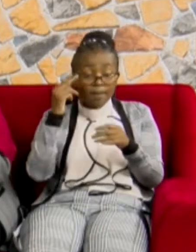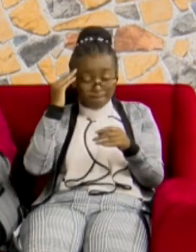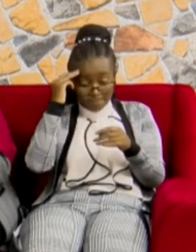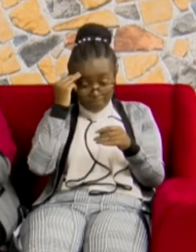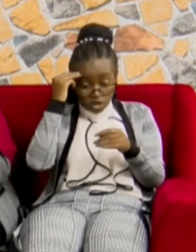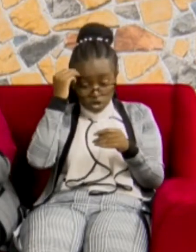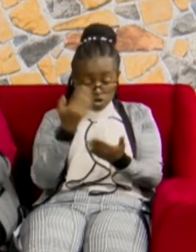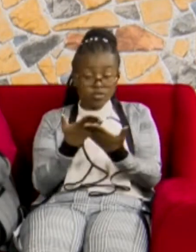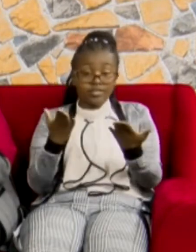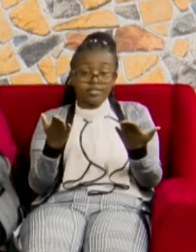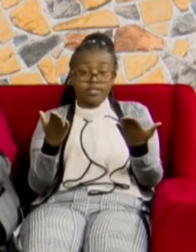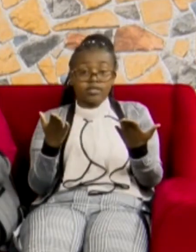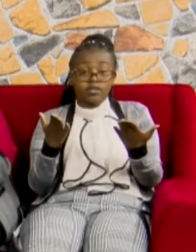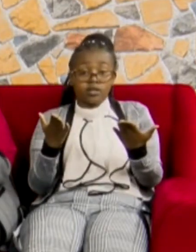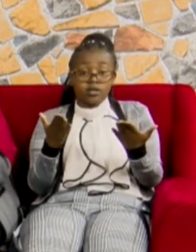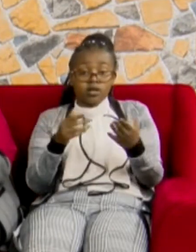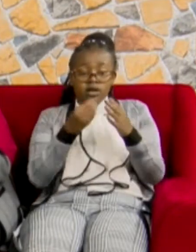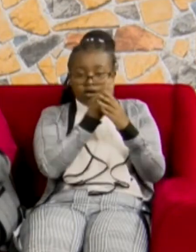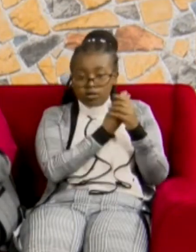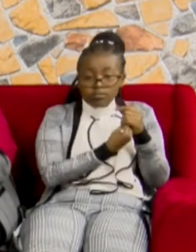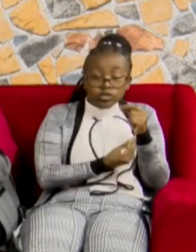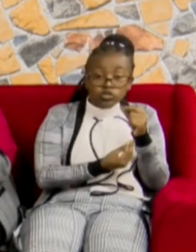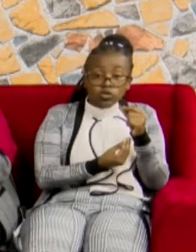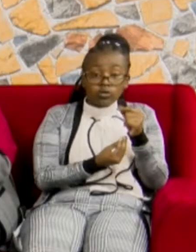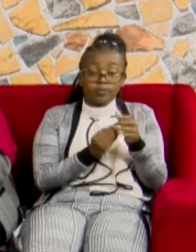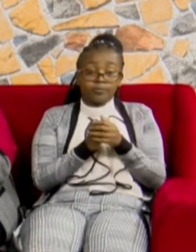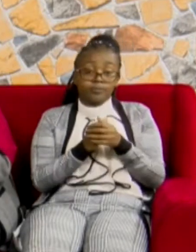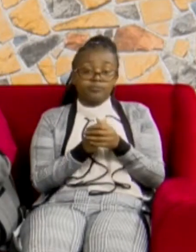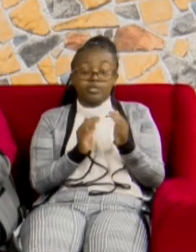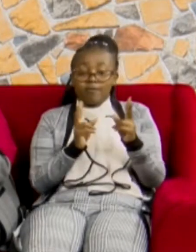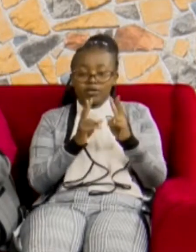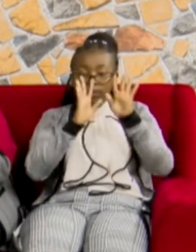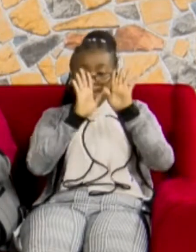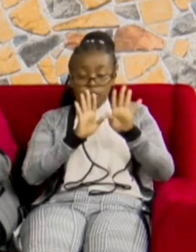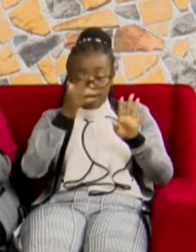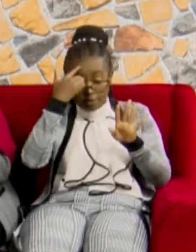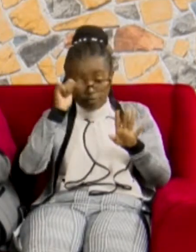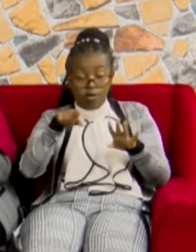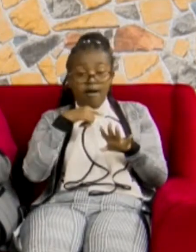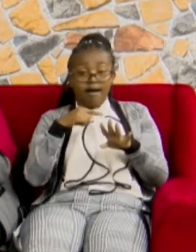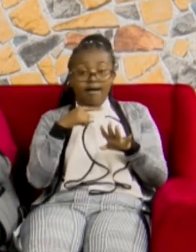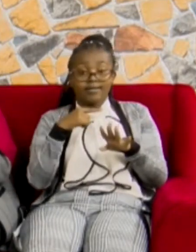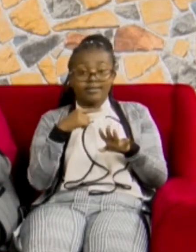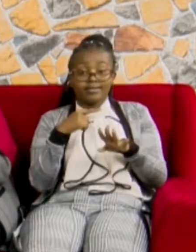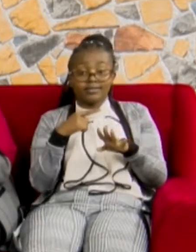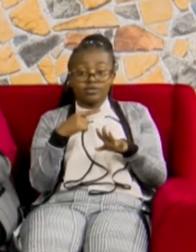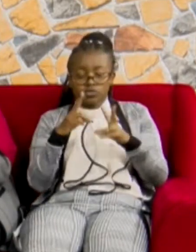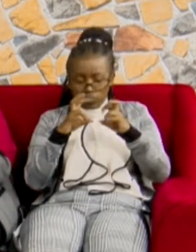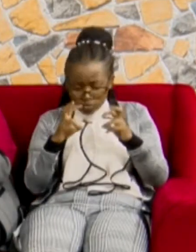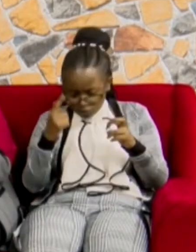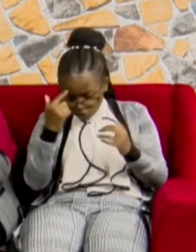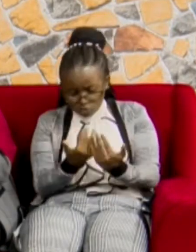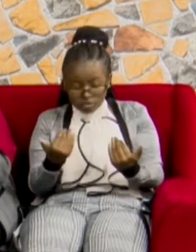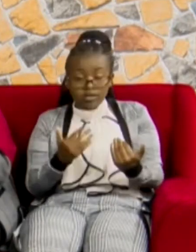mental things like anxiety, depression, and so it's really important for us to screen our children for,